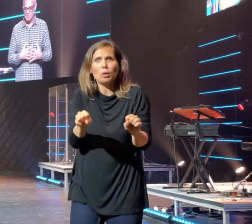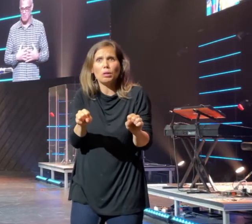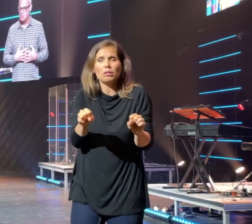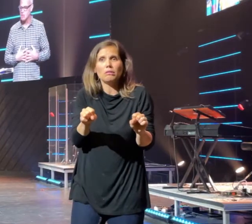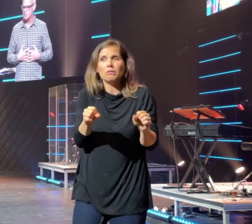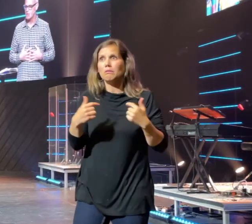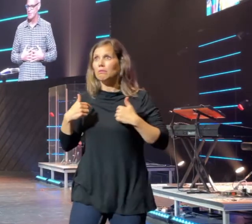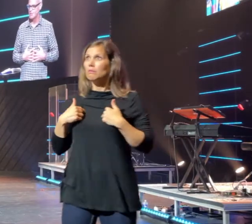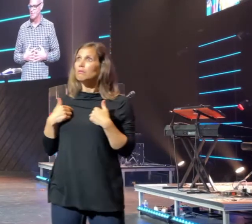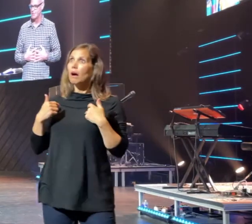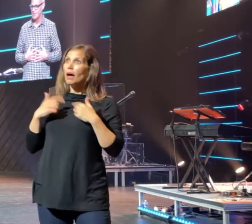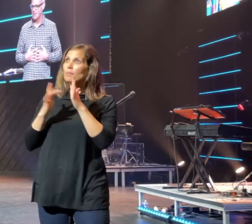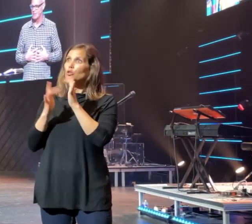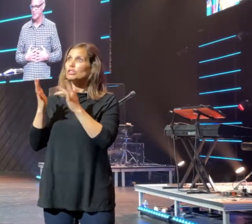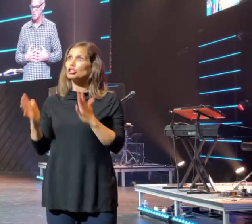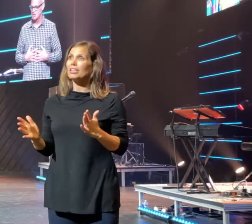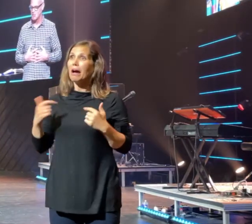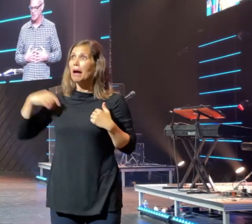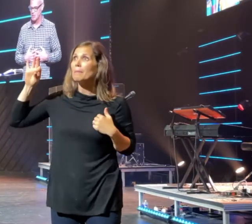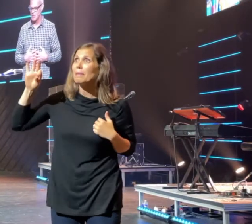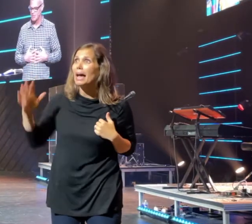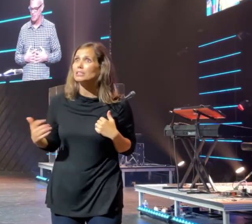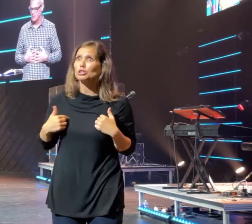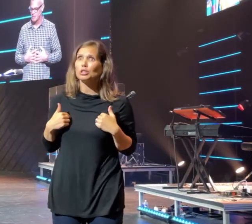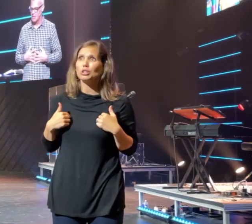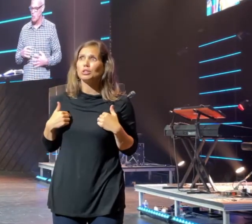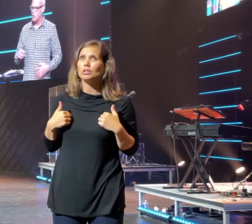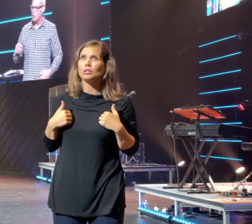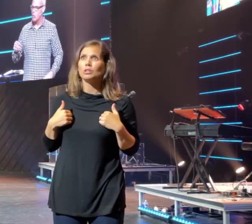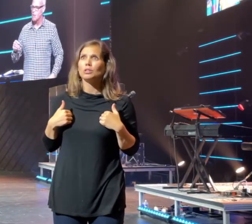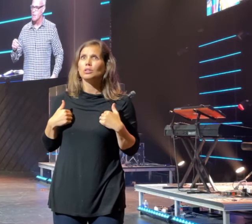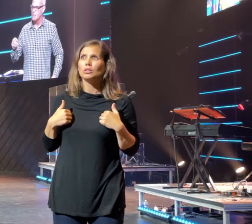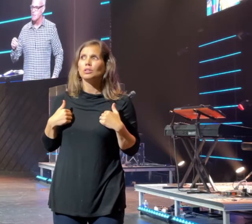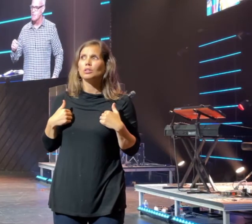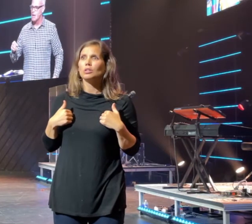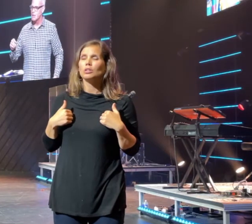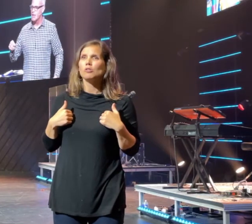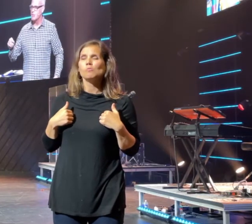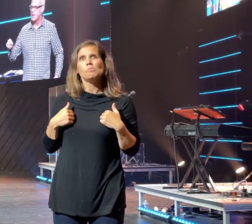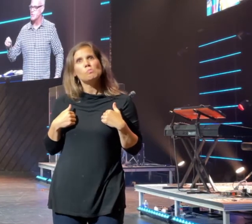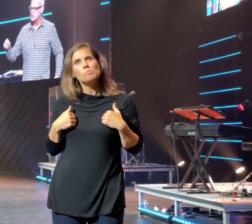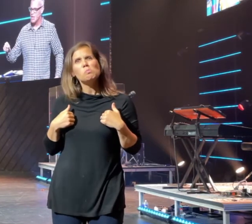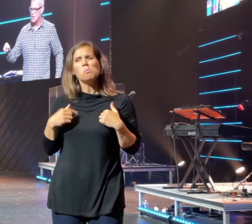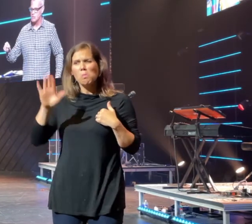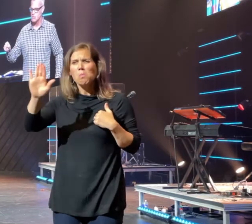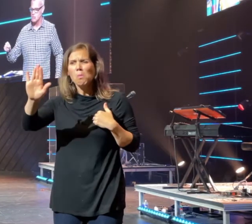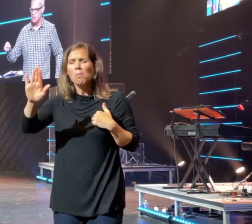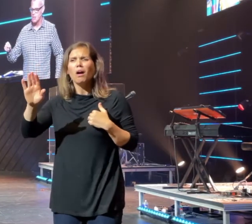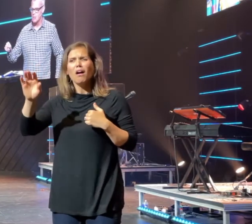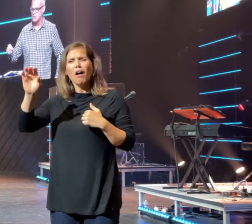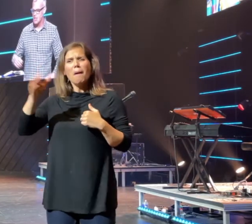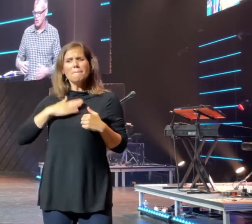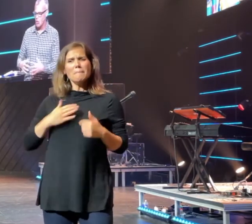I'm even in the ministry. Okay? So I said to myself. And although my life had changed,